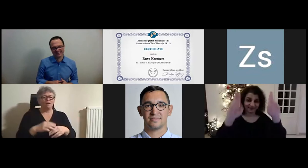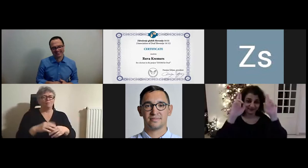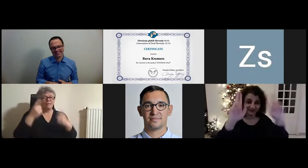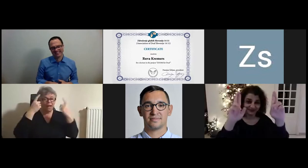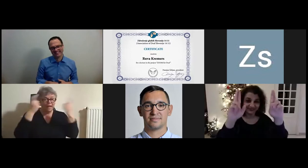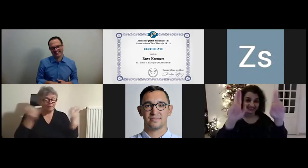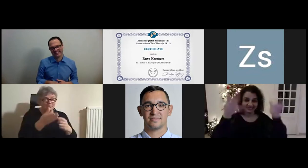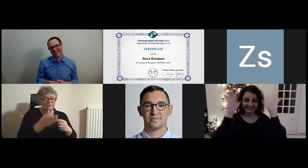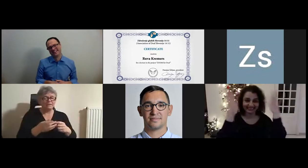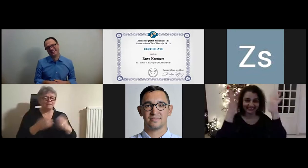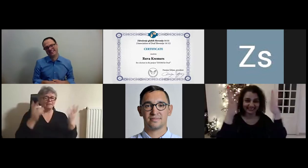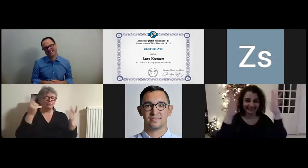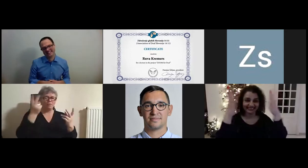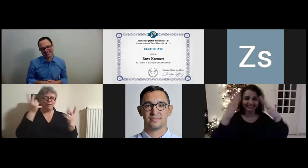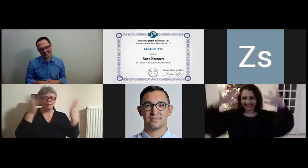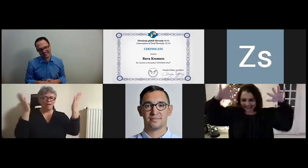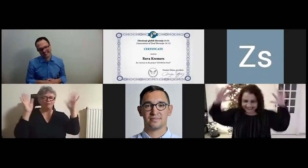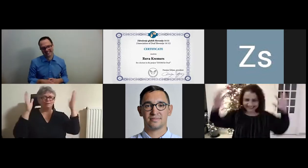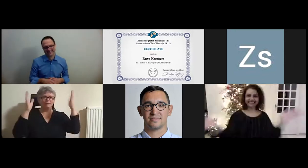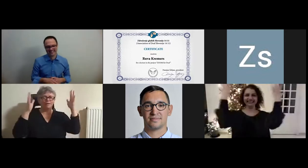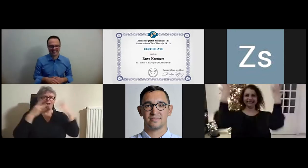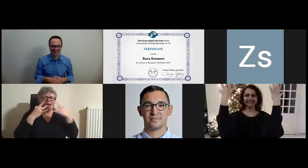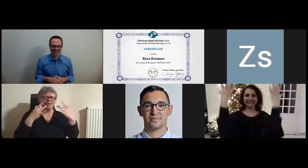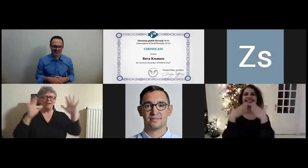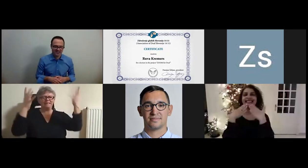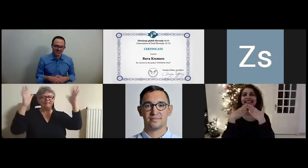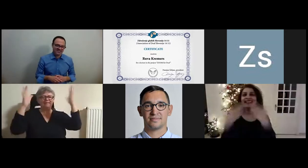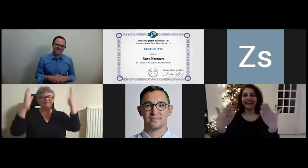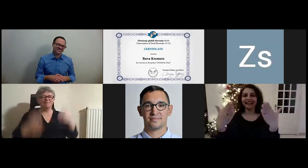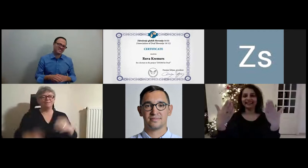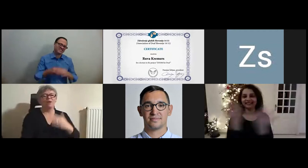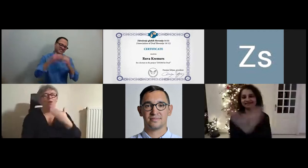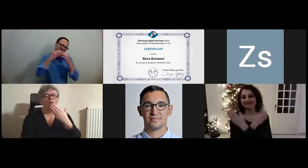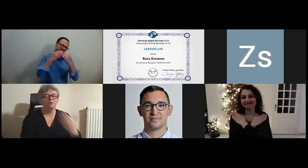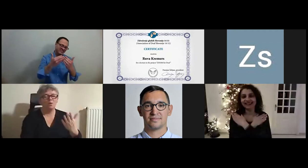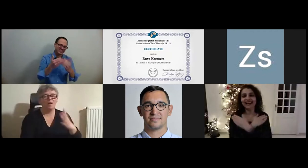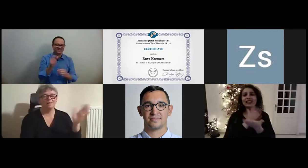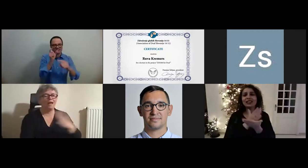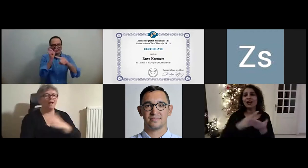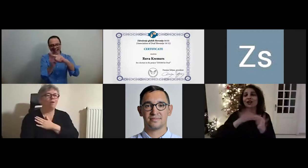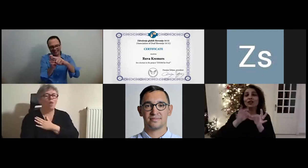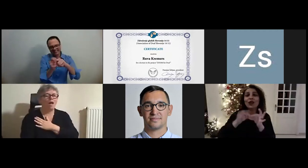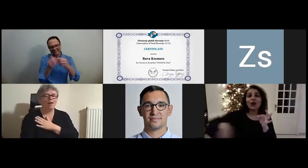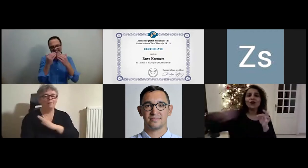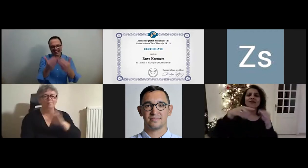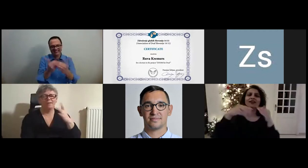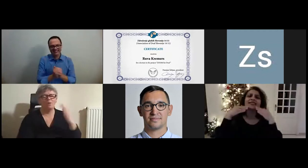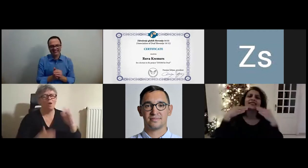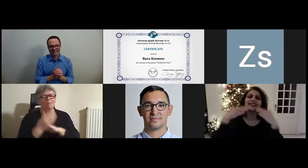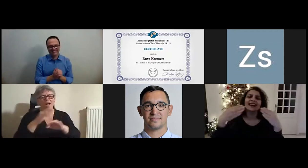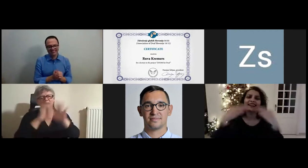great platform. Thank you, Dami. We wish you luck and fabulous. Thank you to